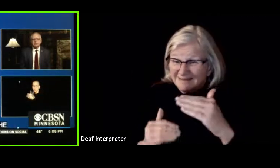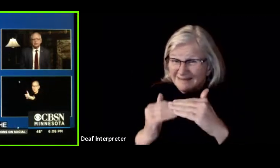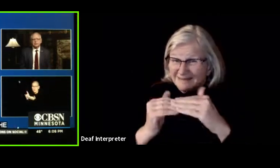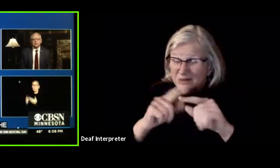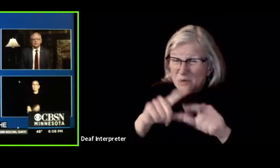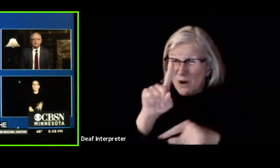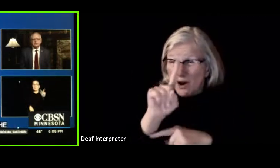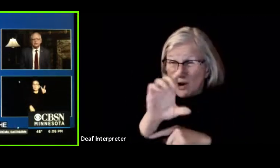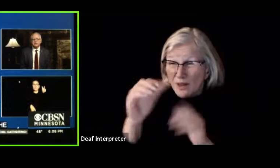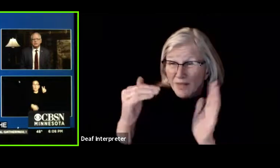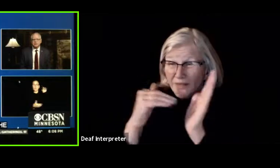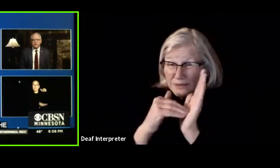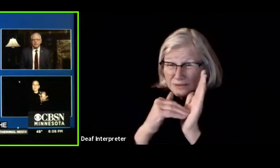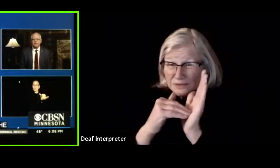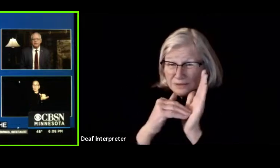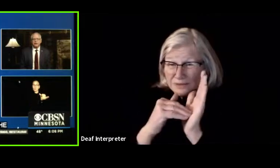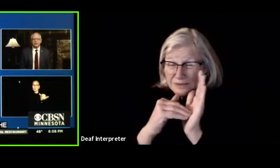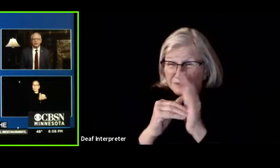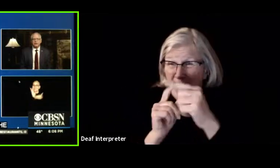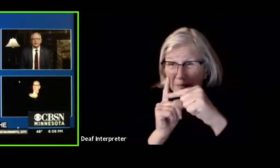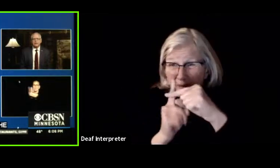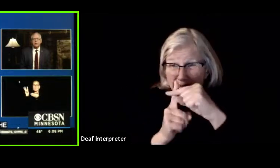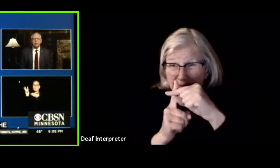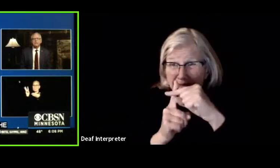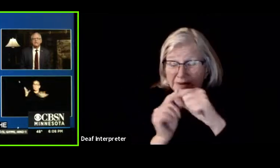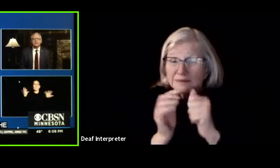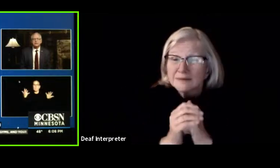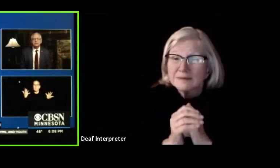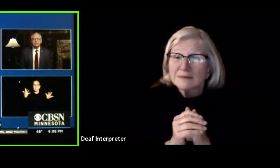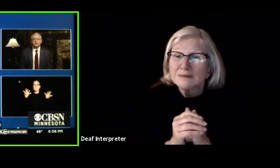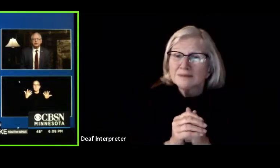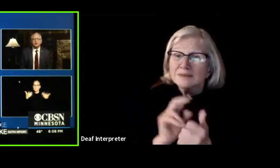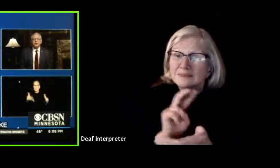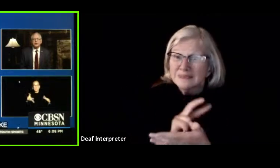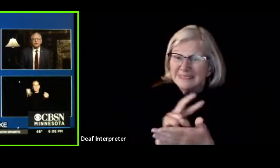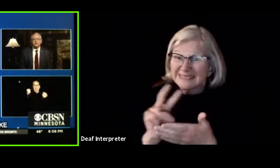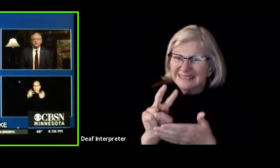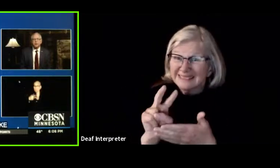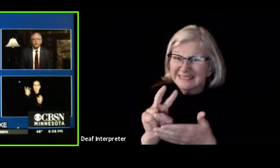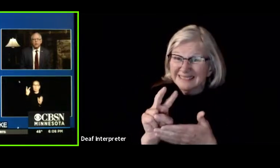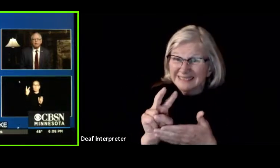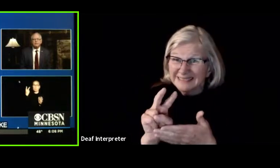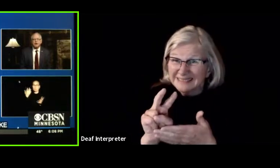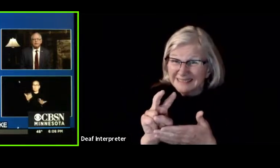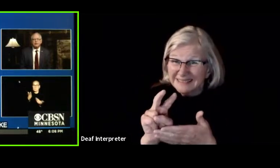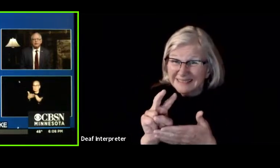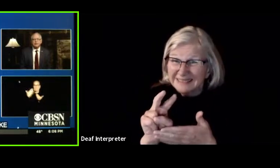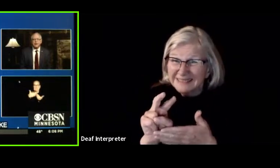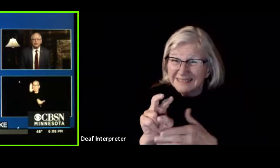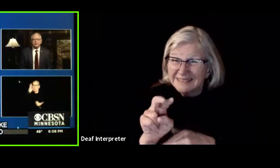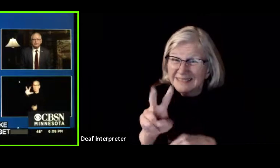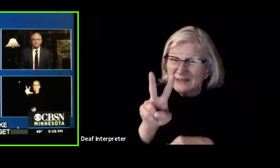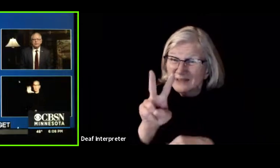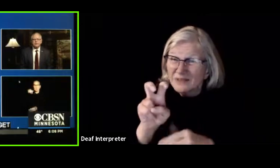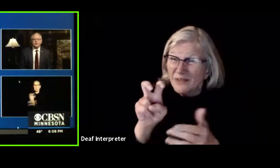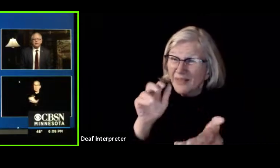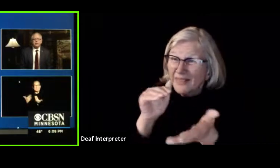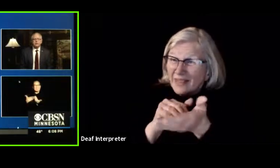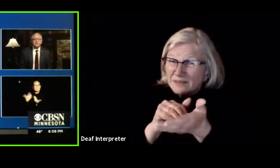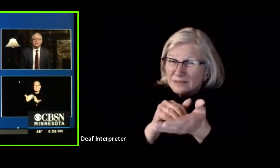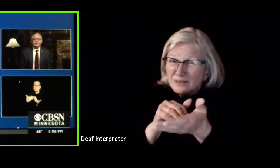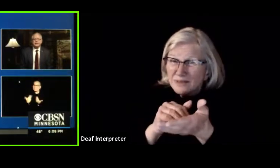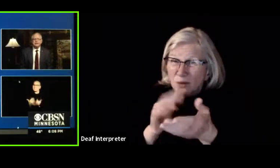than 3 weeks to get 300,000. That will continue to accelerate to 400,000 and 500,000.